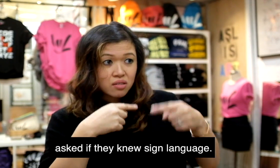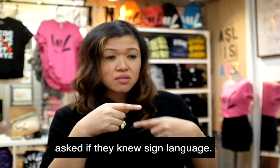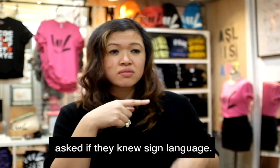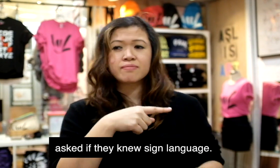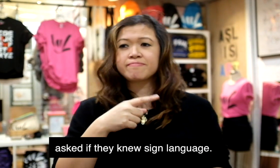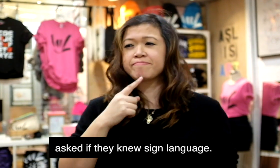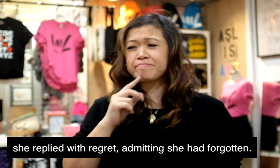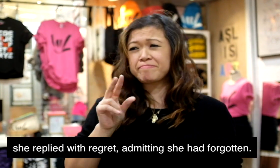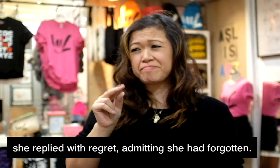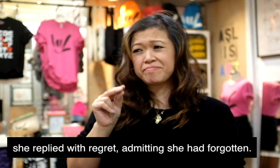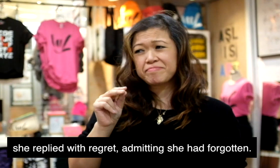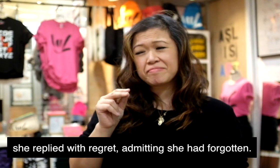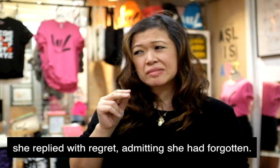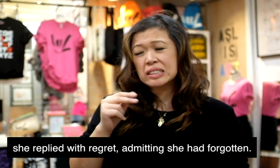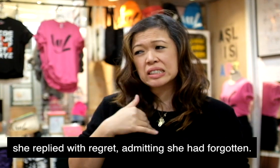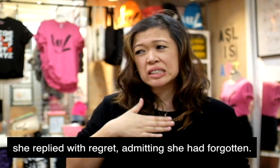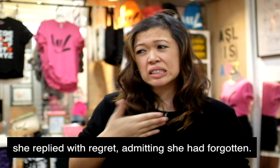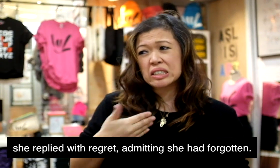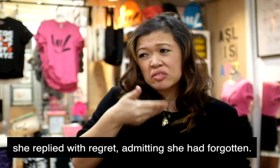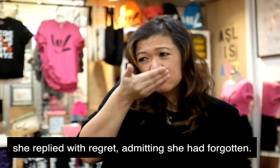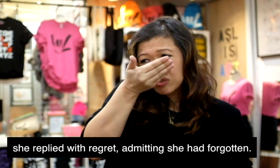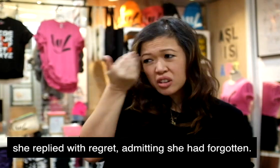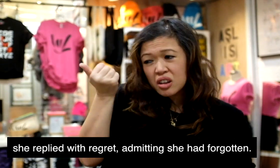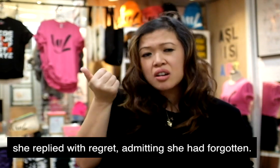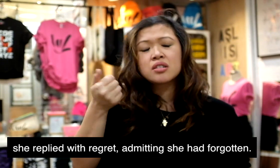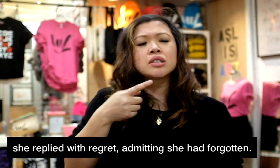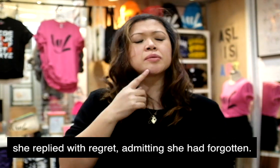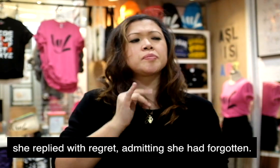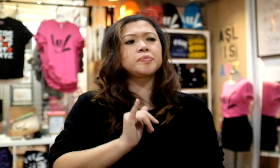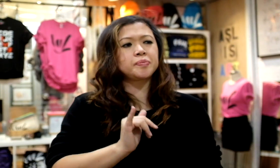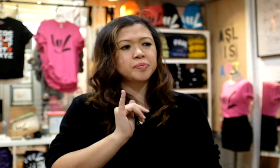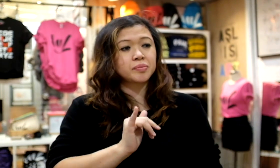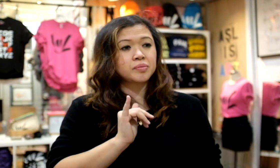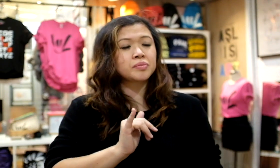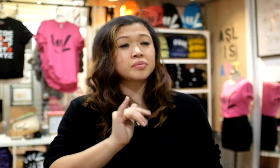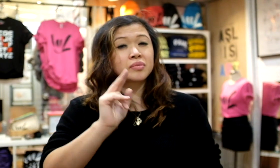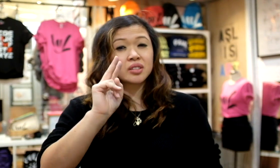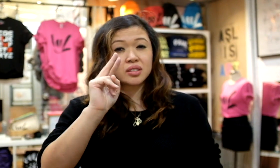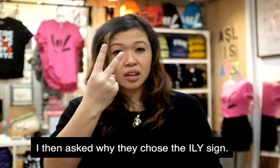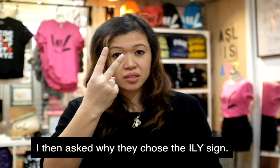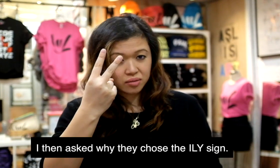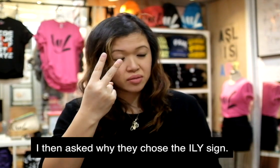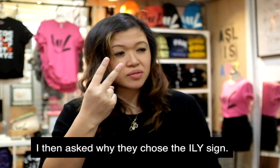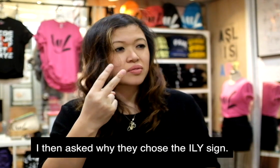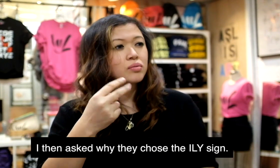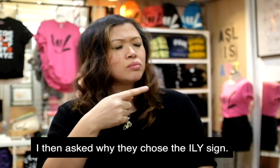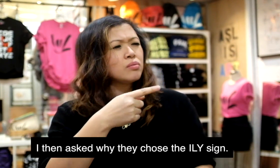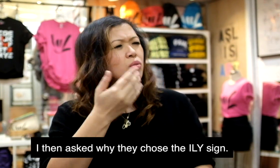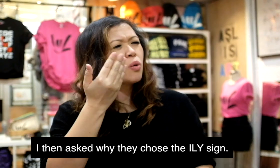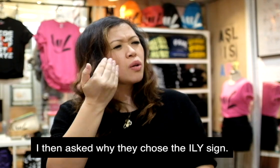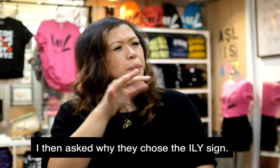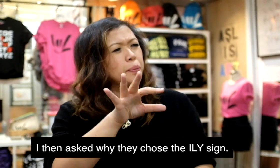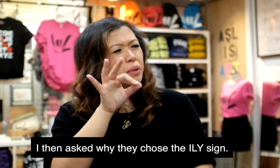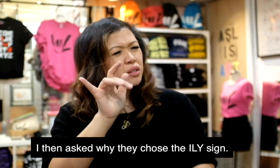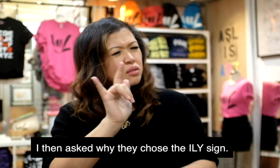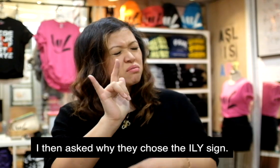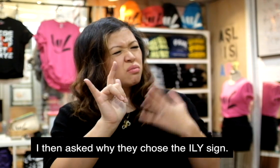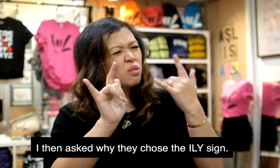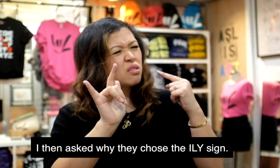language?" And she said with regret, saying, "No, admittedly, I've forgotten." The second question I asked is why they chose the I love